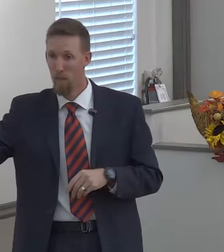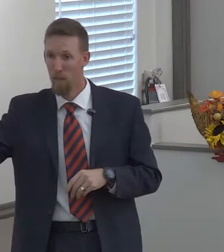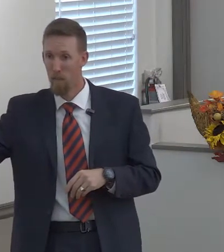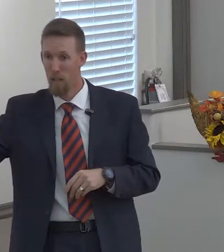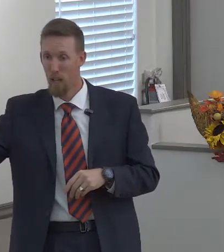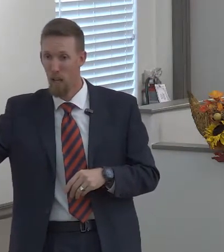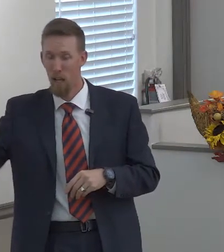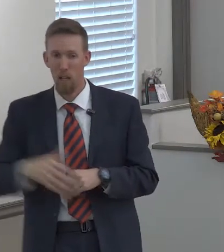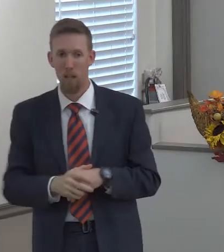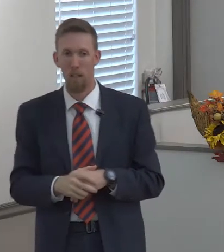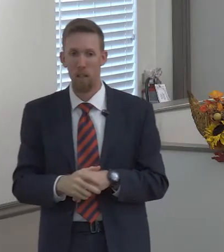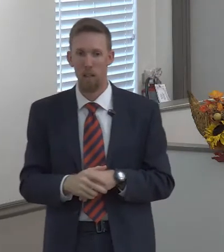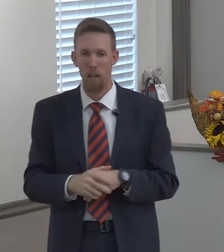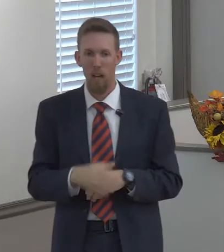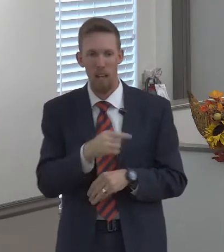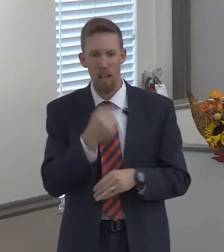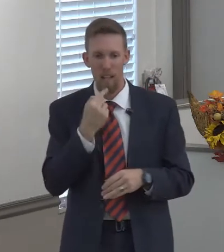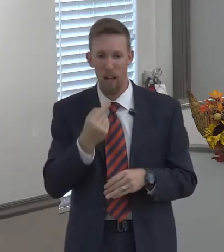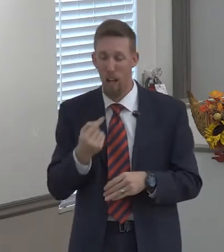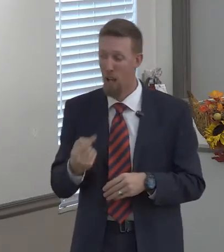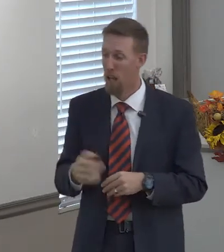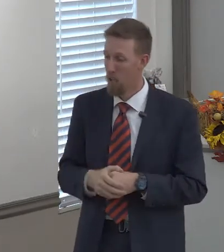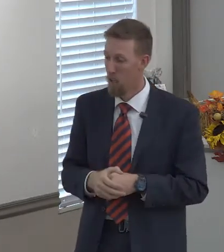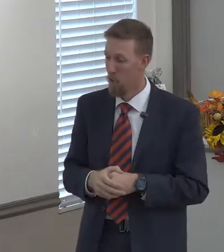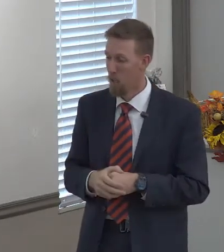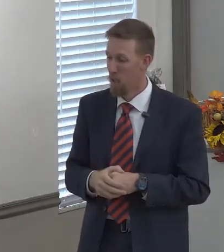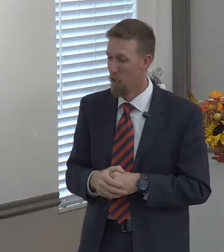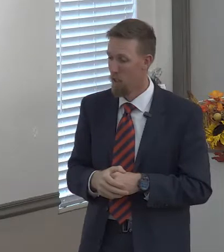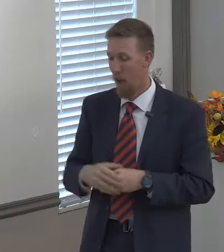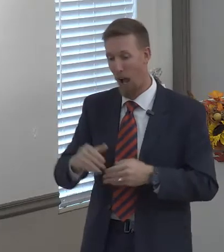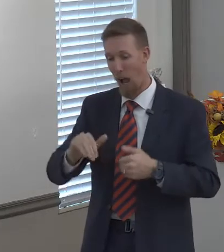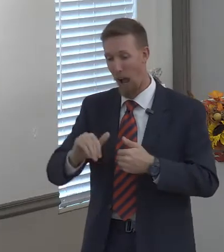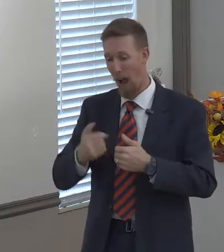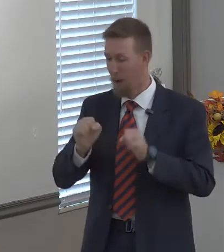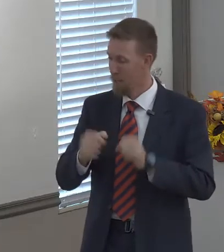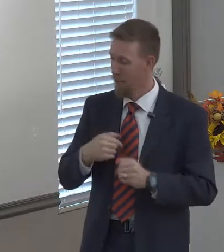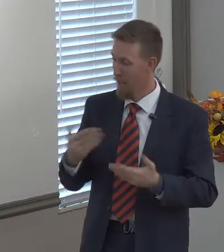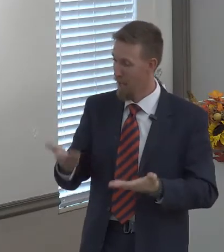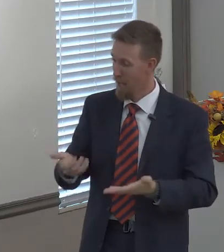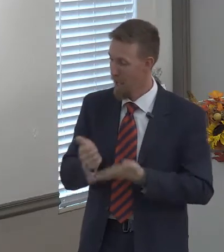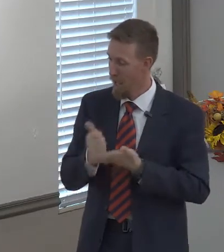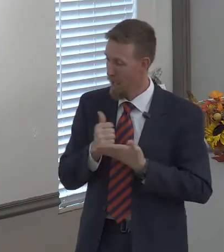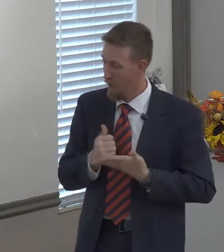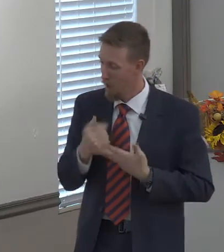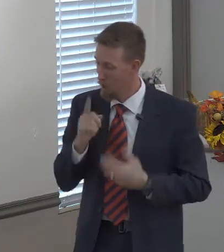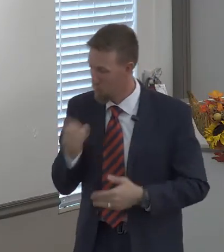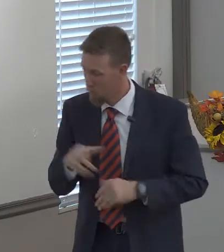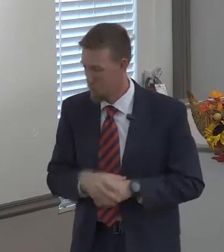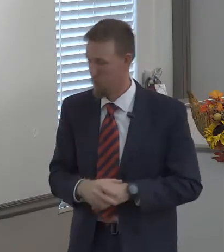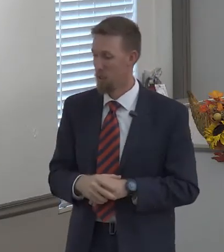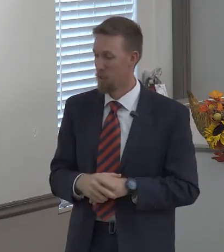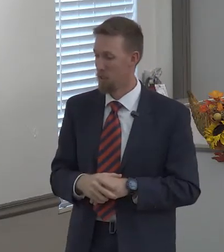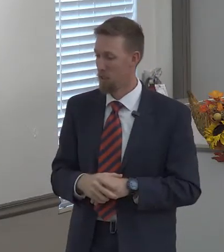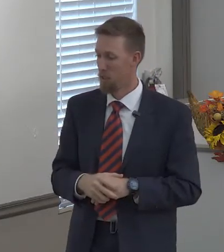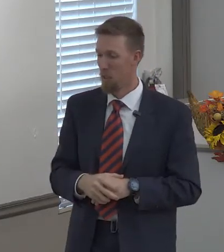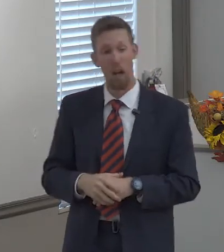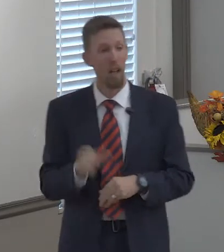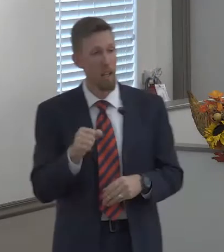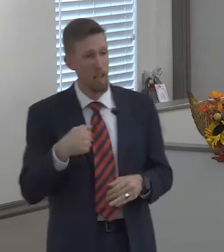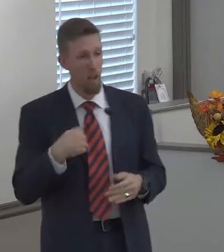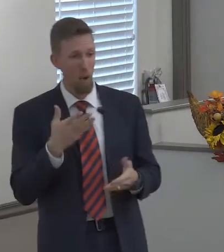like Pinocchio's. I do. I don't care what's on. I'm not going to say anything.